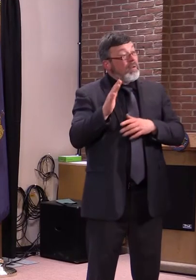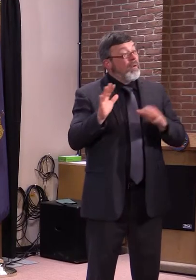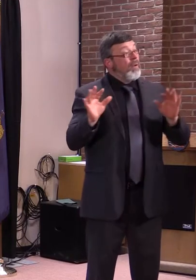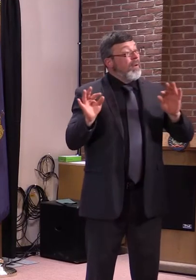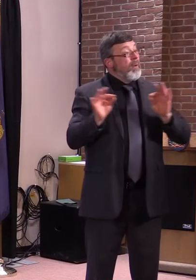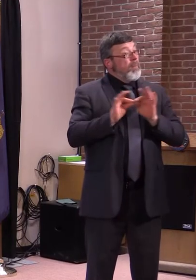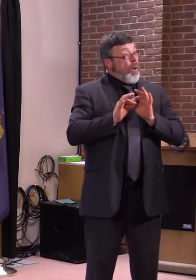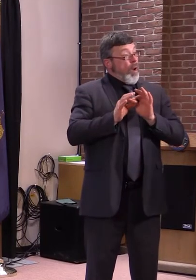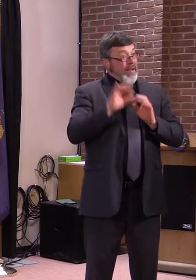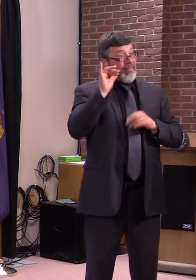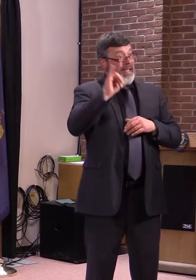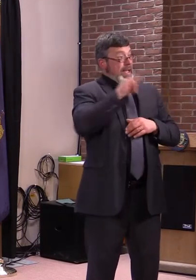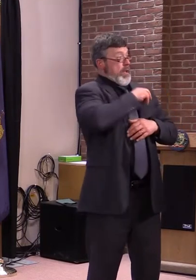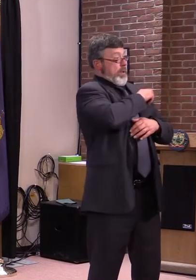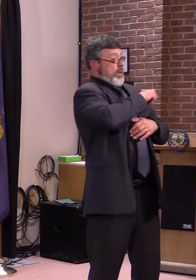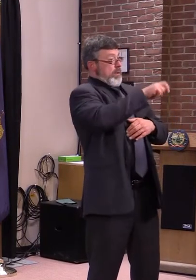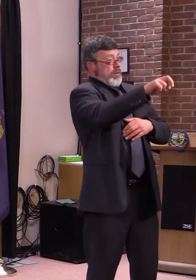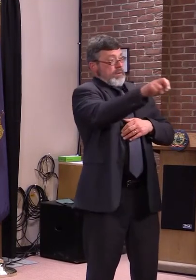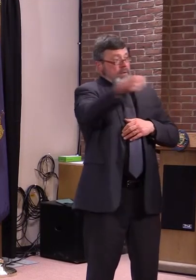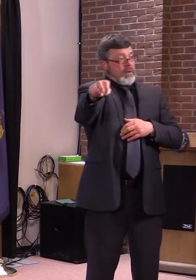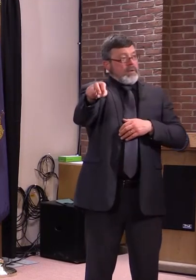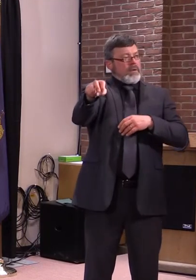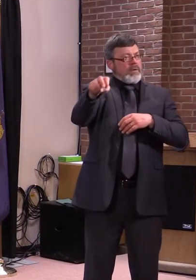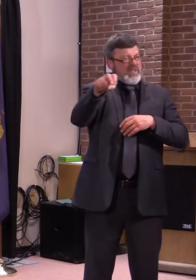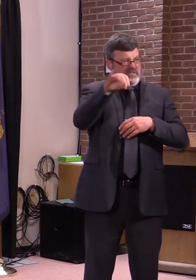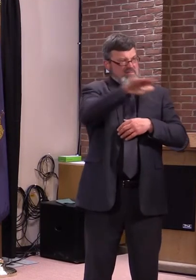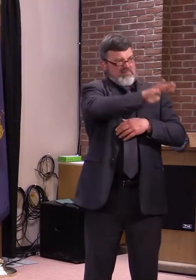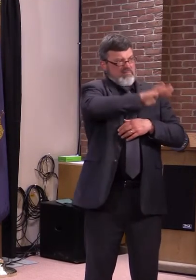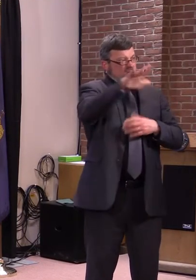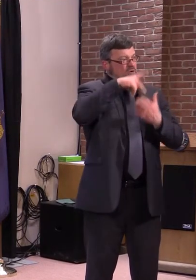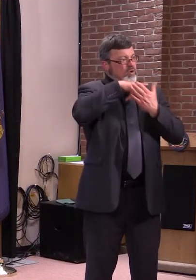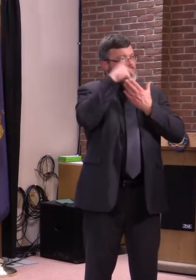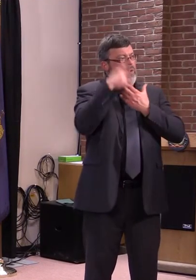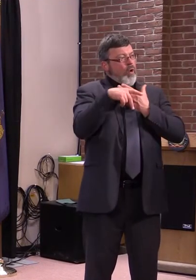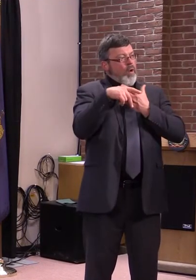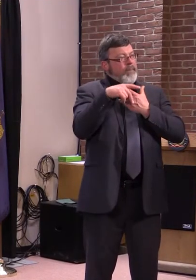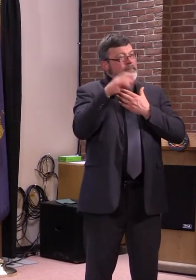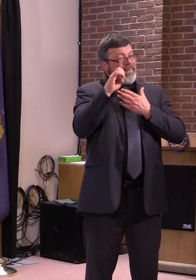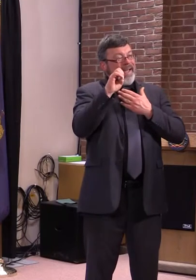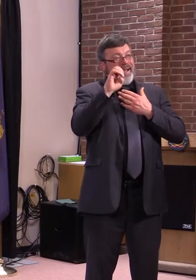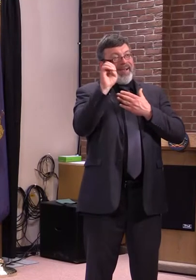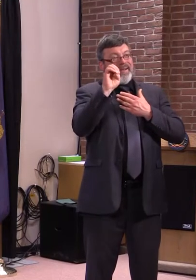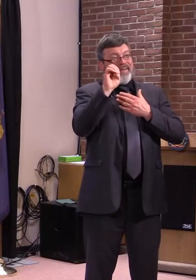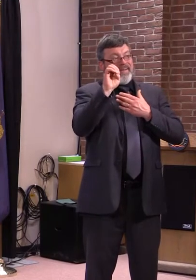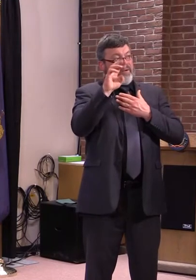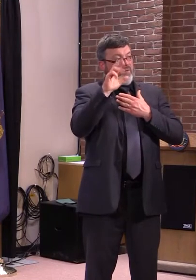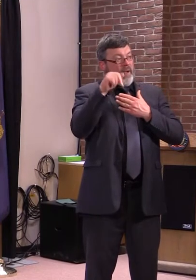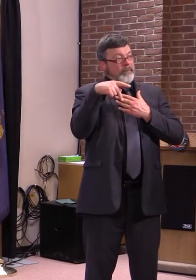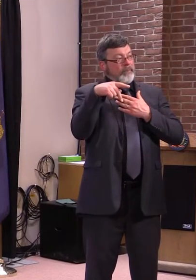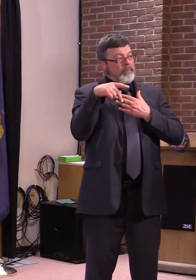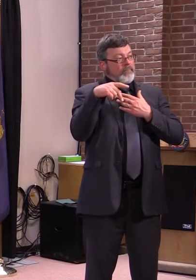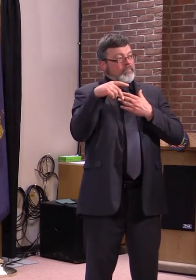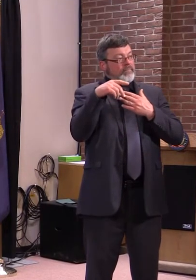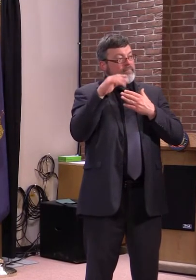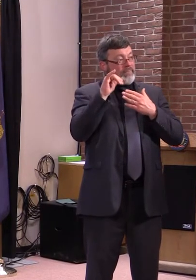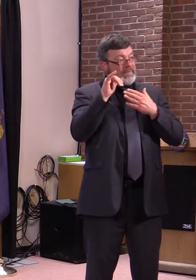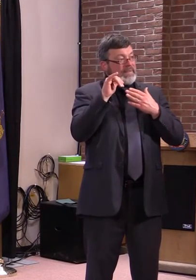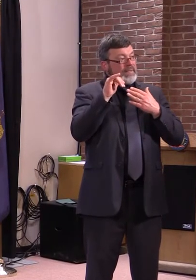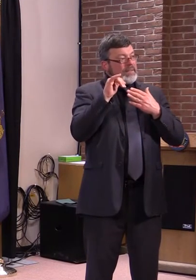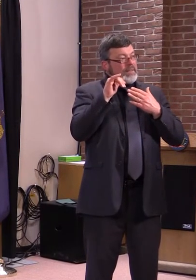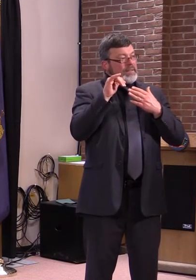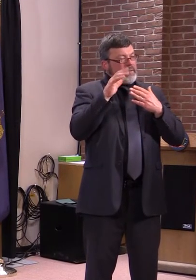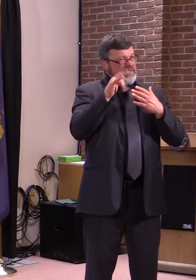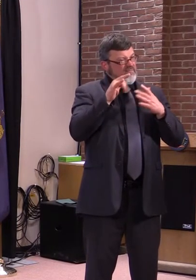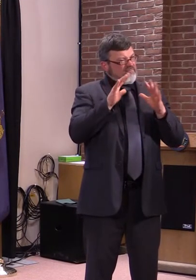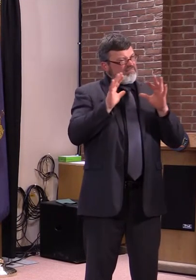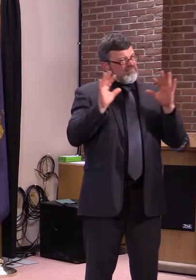transition from the current program to the EREP program, that the Title IX provision in the BAA is essential in order